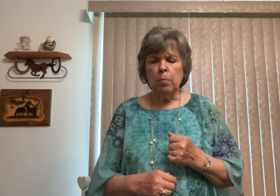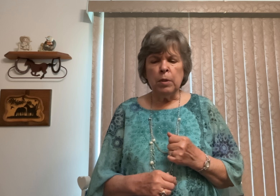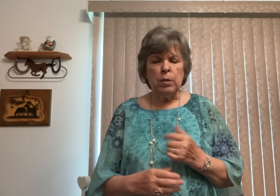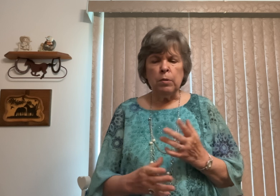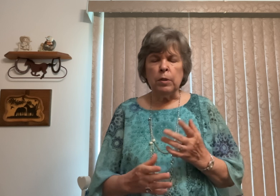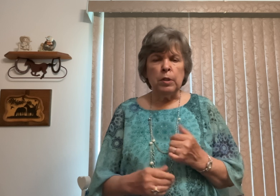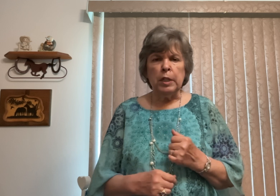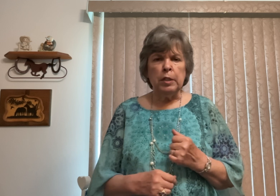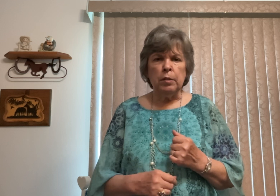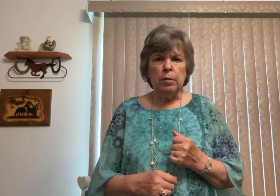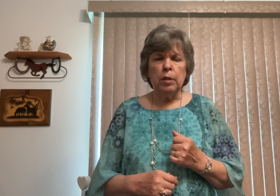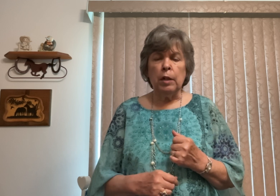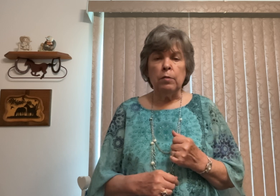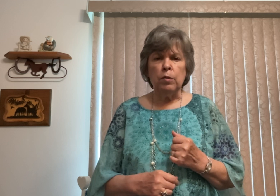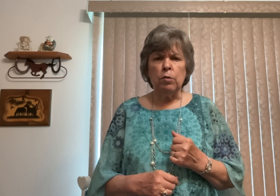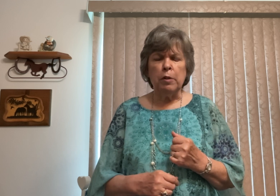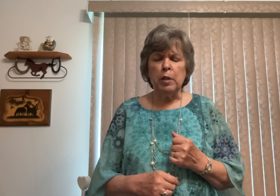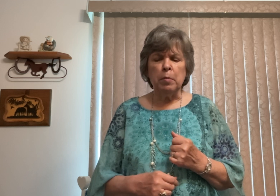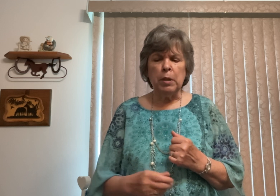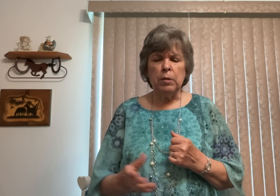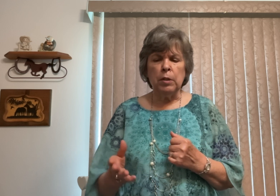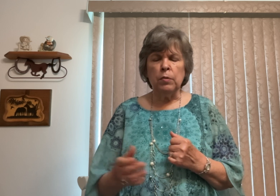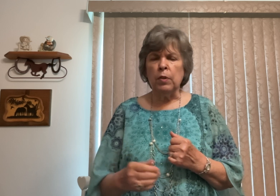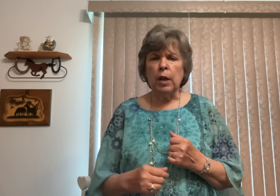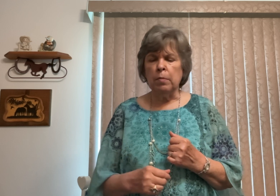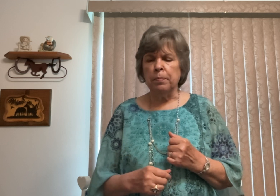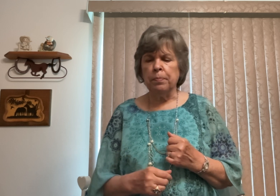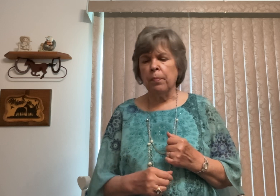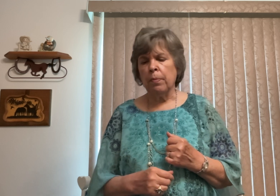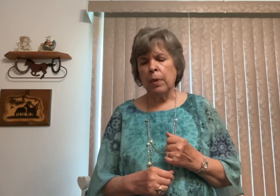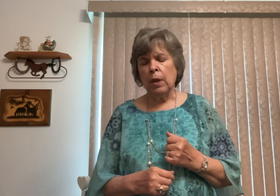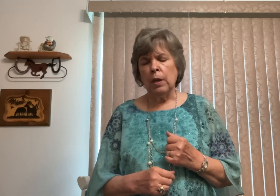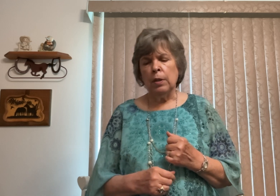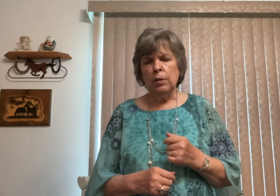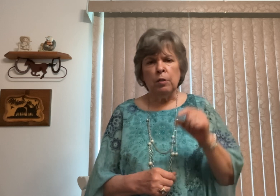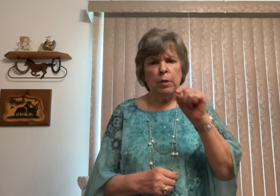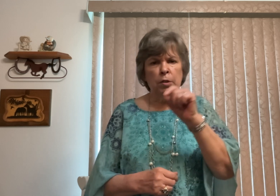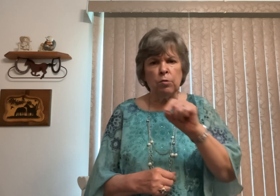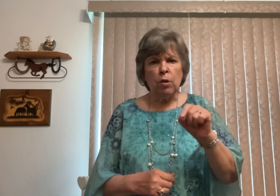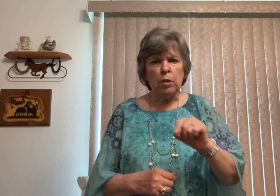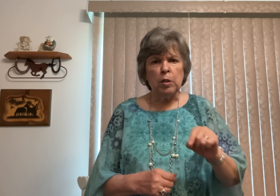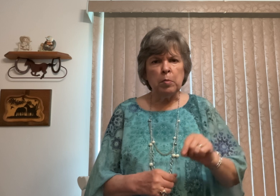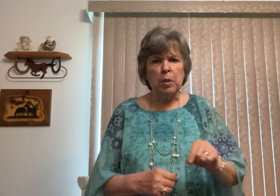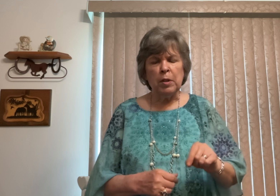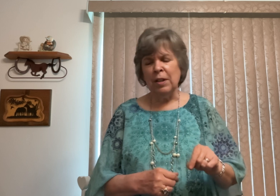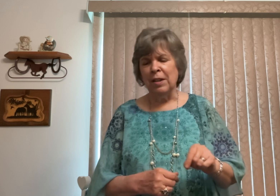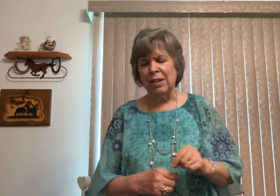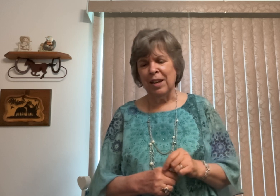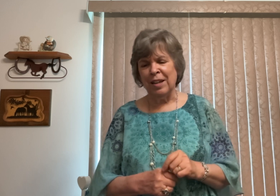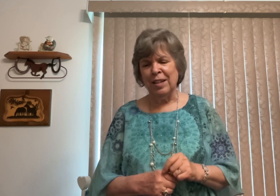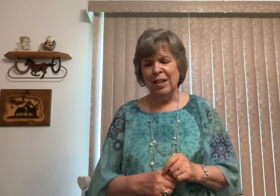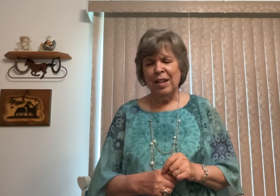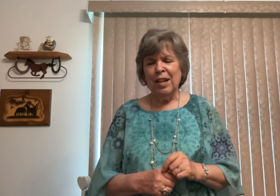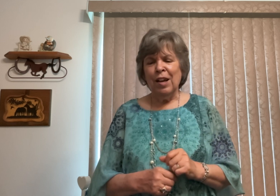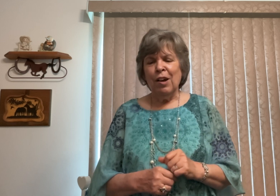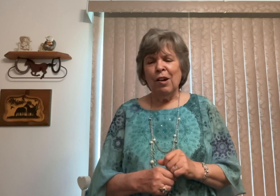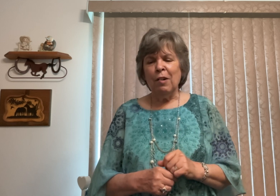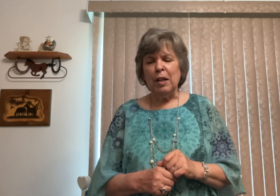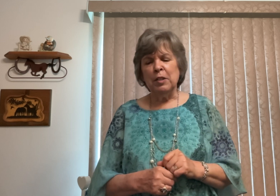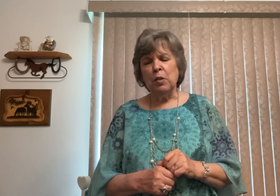Because there isn't any sign for drawing that makes sense for that. You don't want to draw something. Okay. All right. So